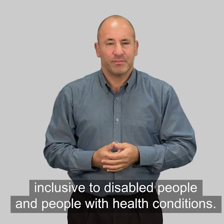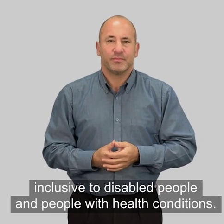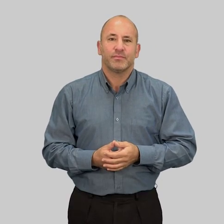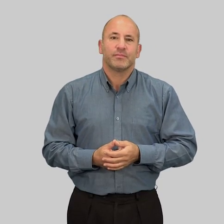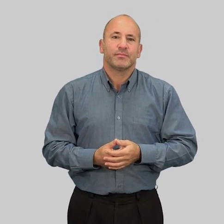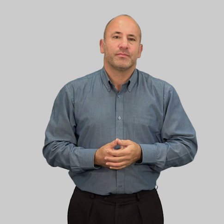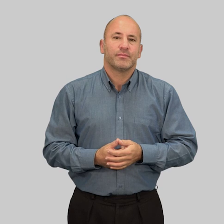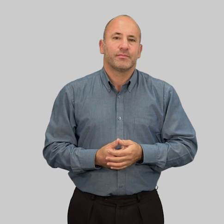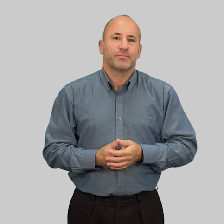conditions.